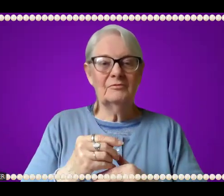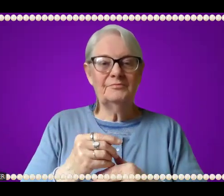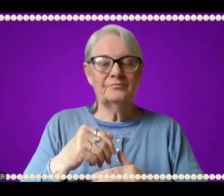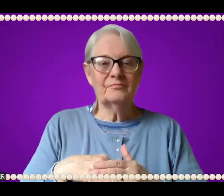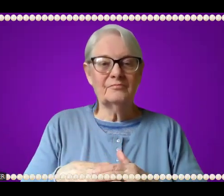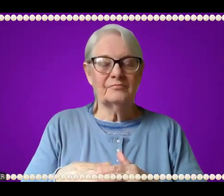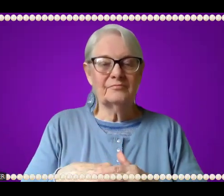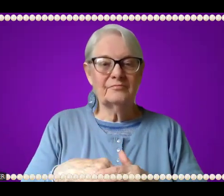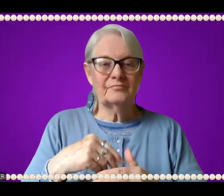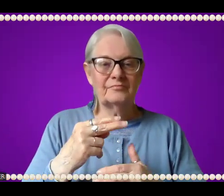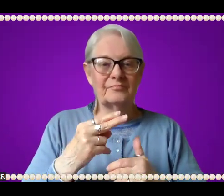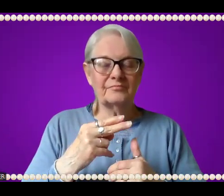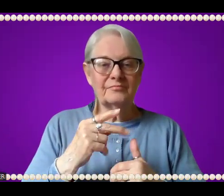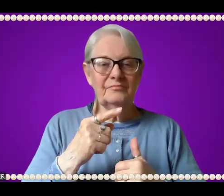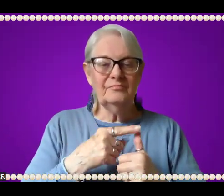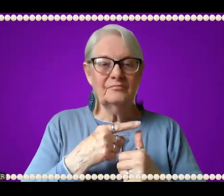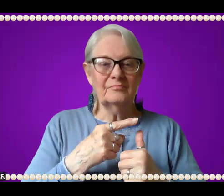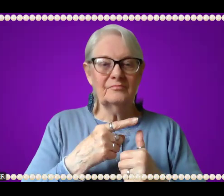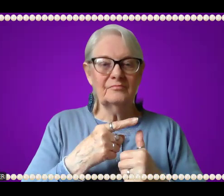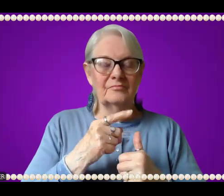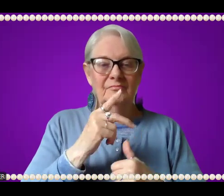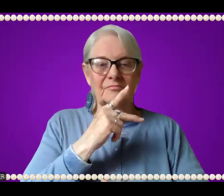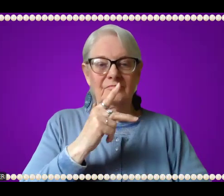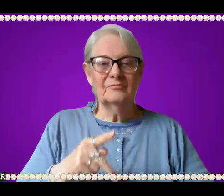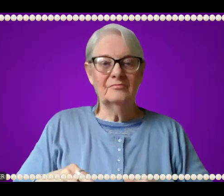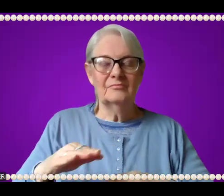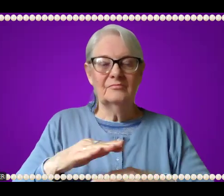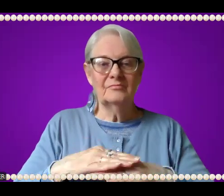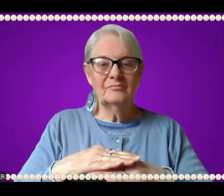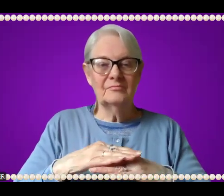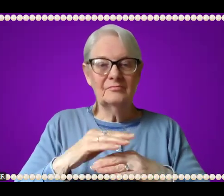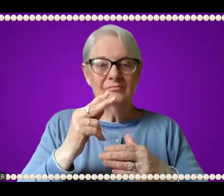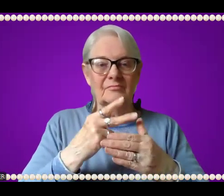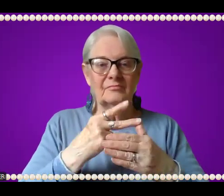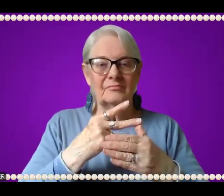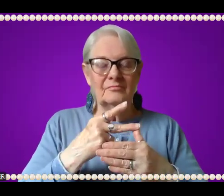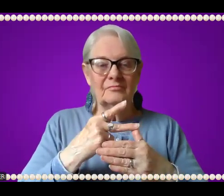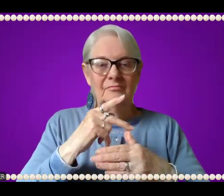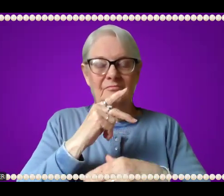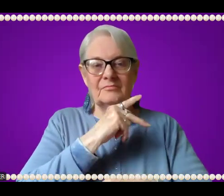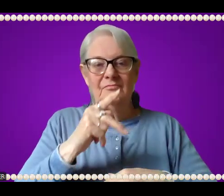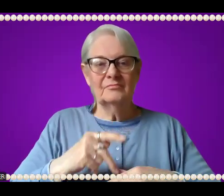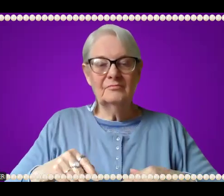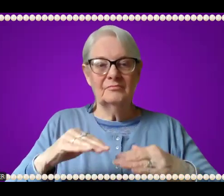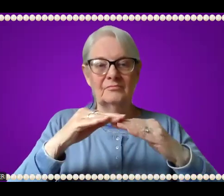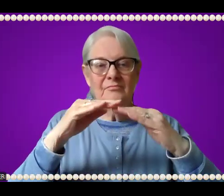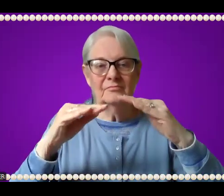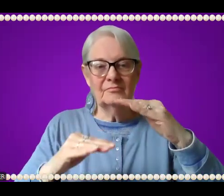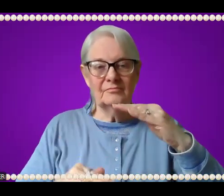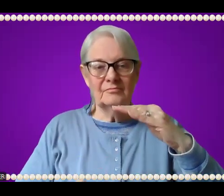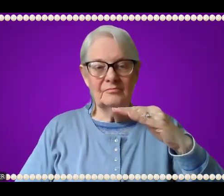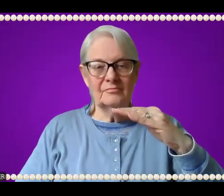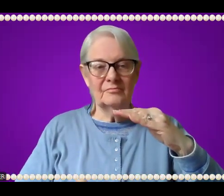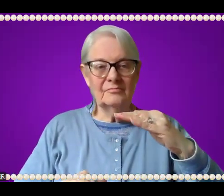go into Second Kings is about decline and exile. There are miracles within, which